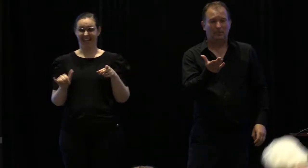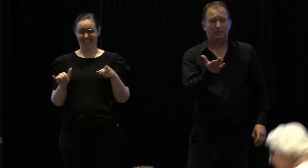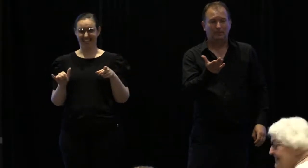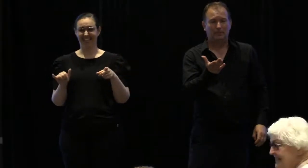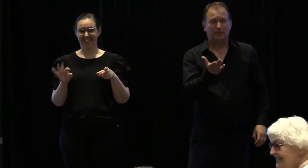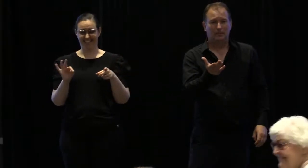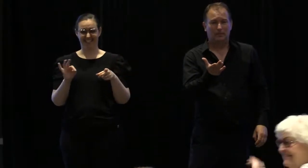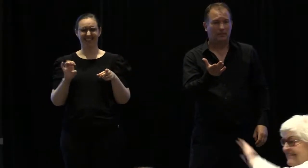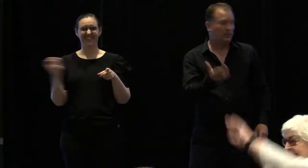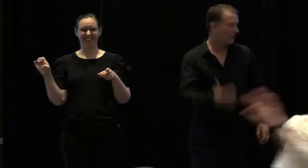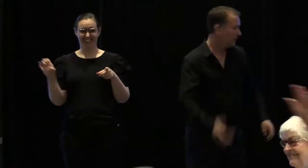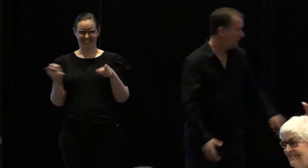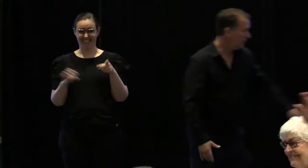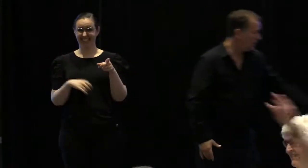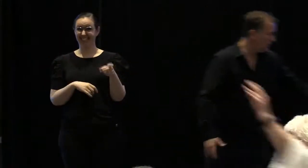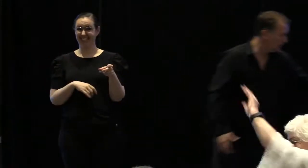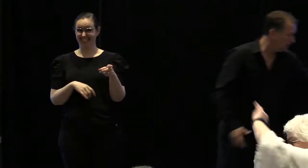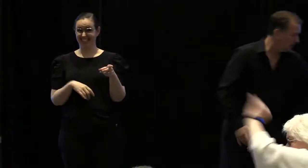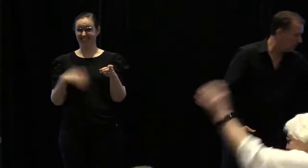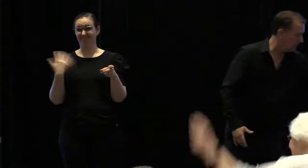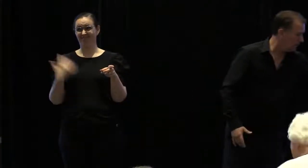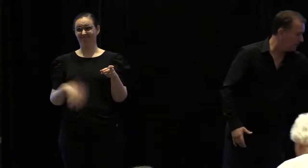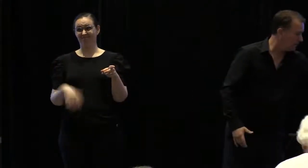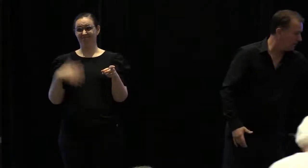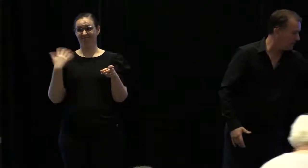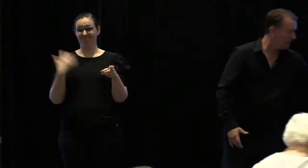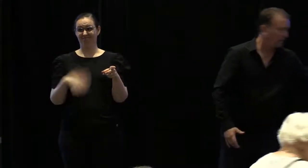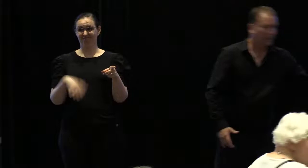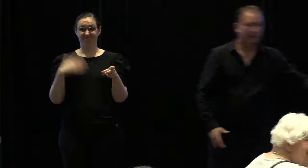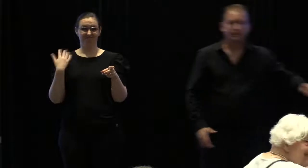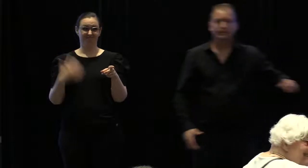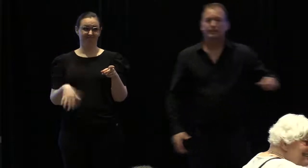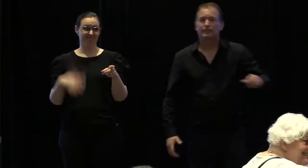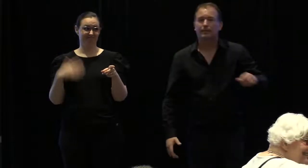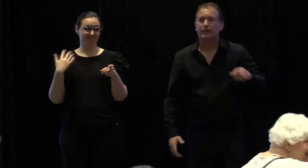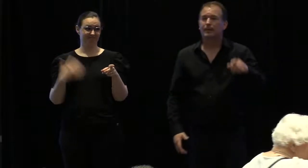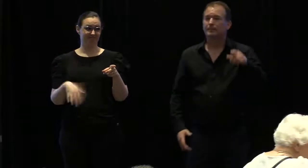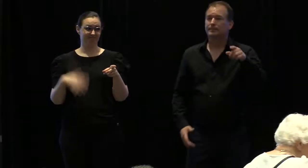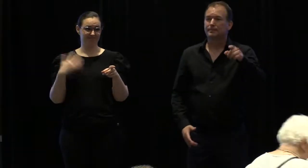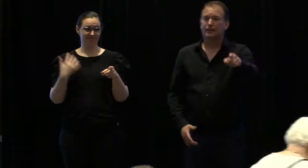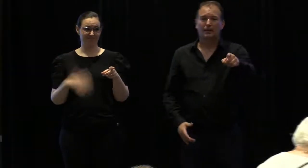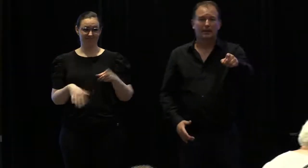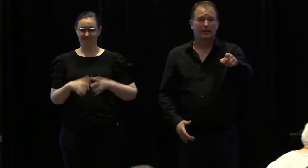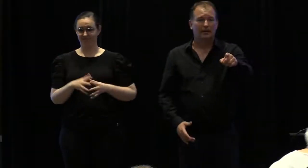you could take a stand. Peggy, you did such amazing work.